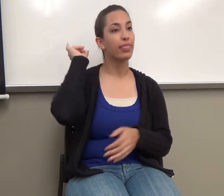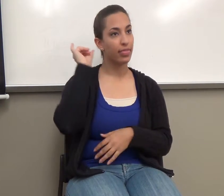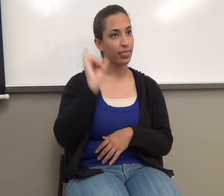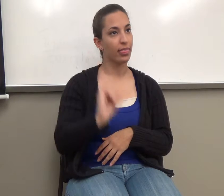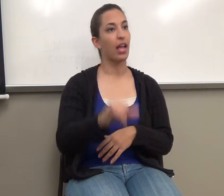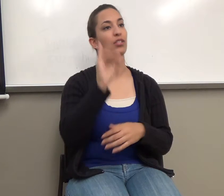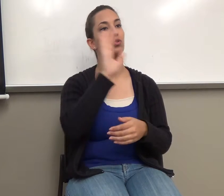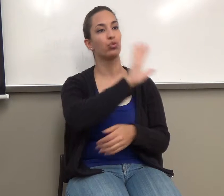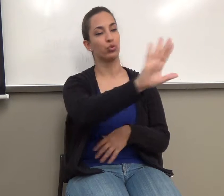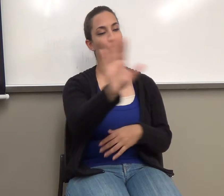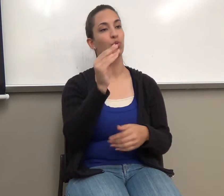there.